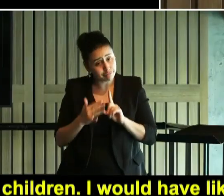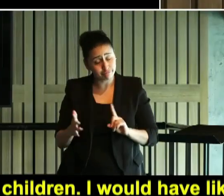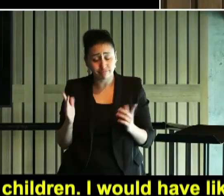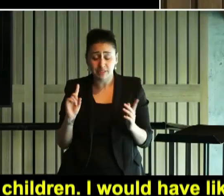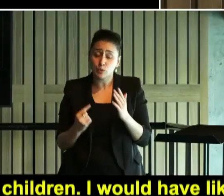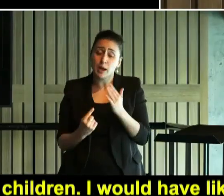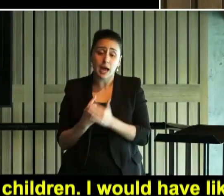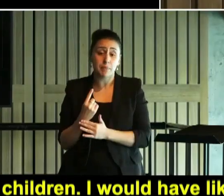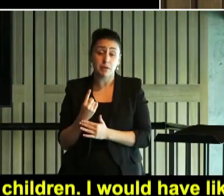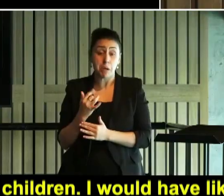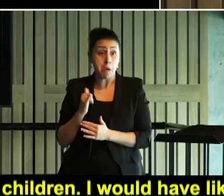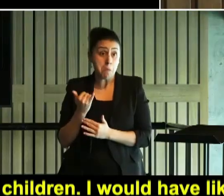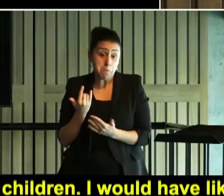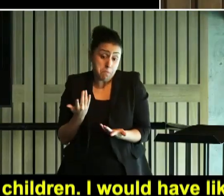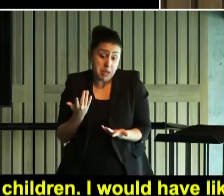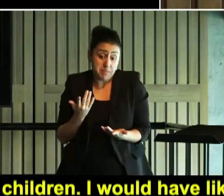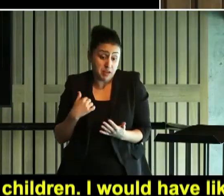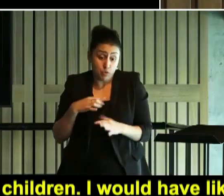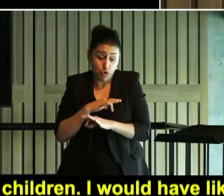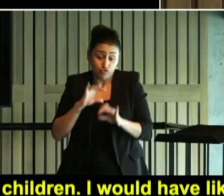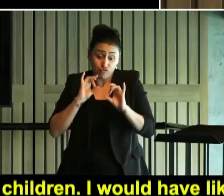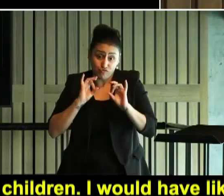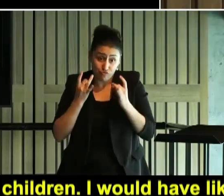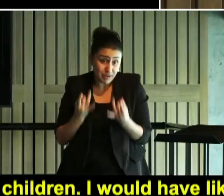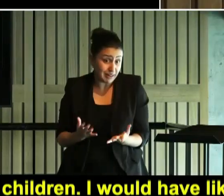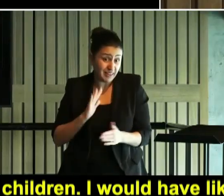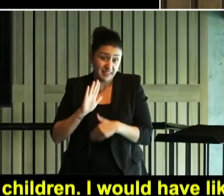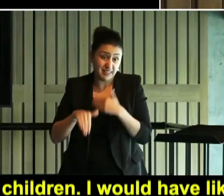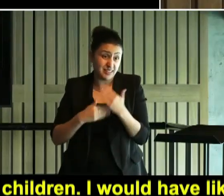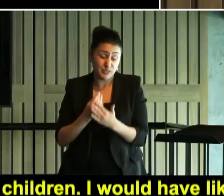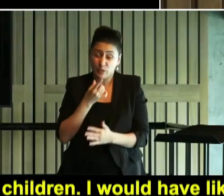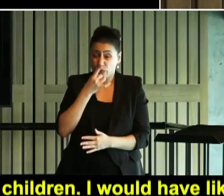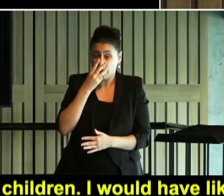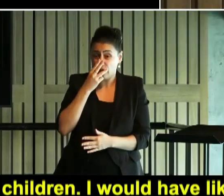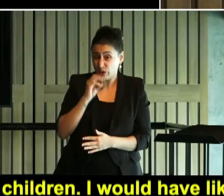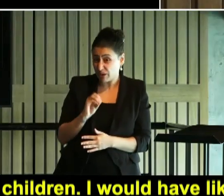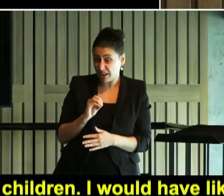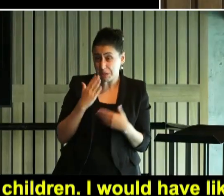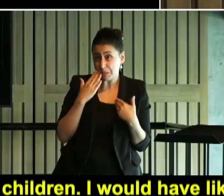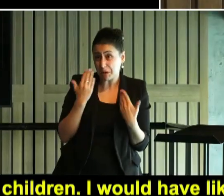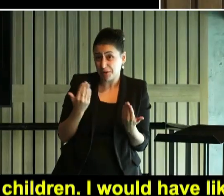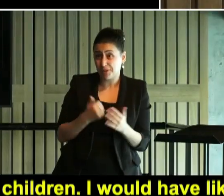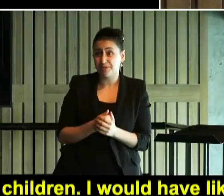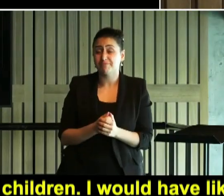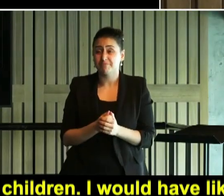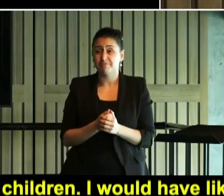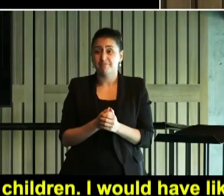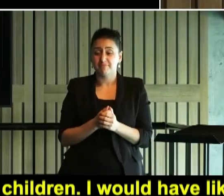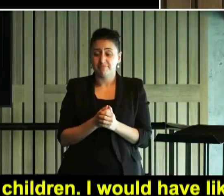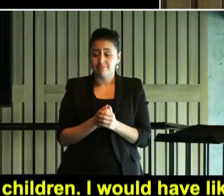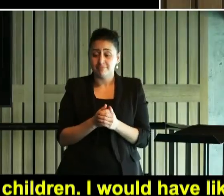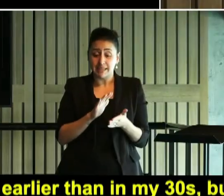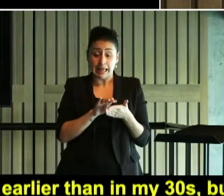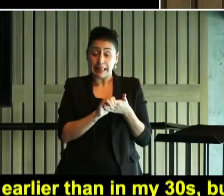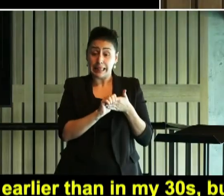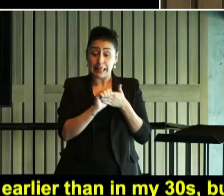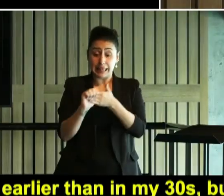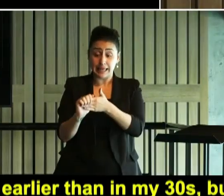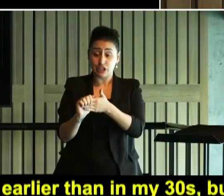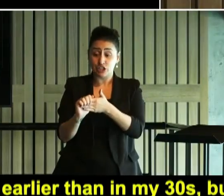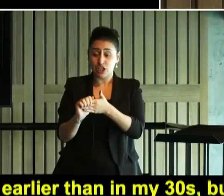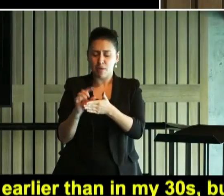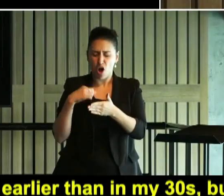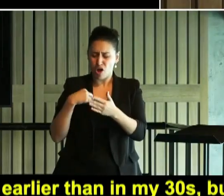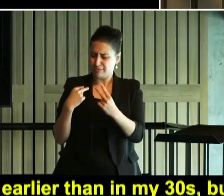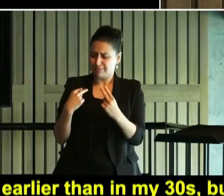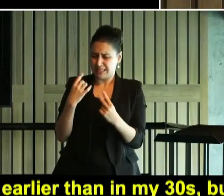maybe I wasn't ready until in my 30s and had the tenacity and that as well. The leadership thing, I don't see myself as